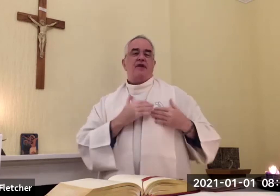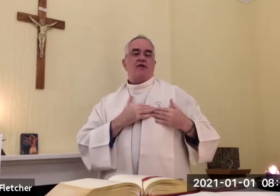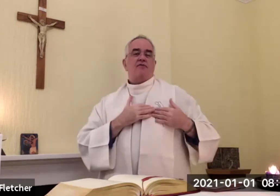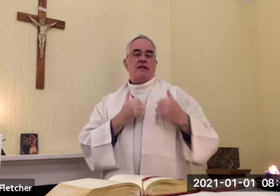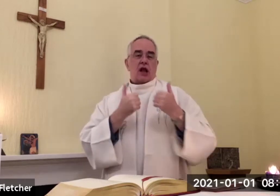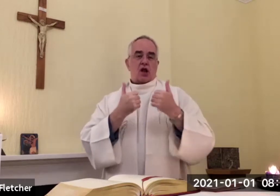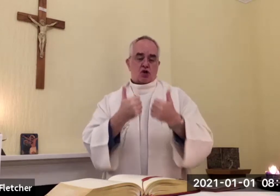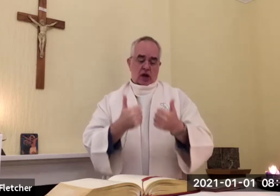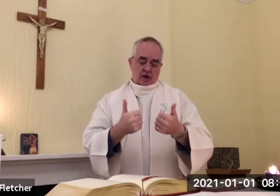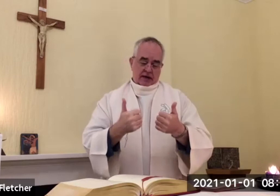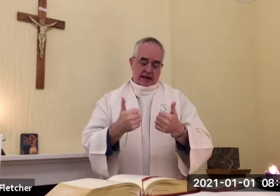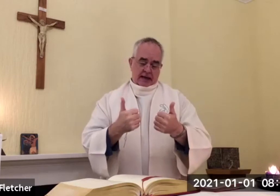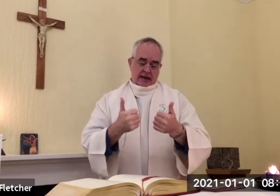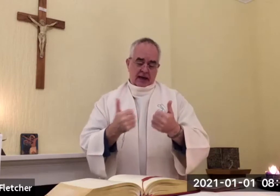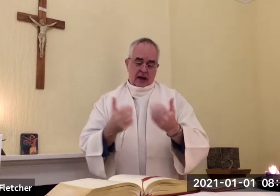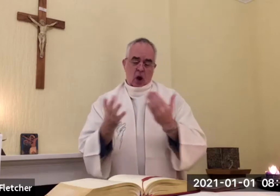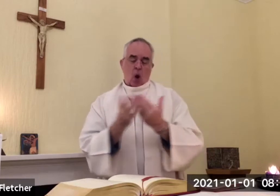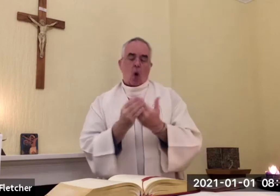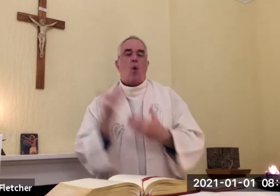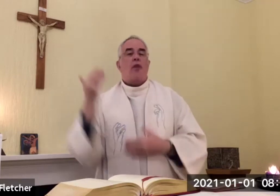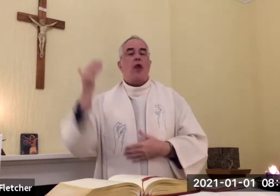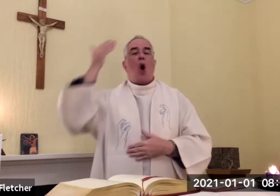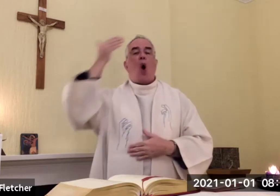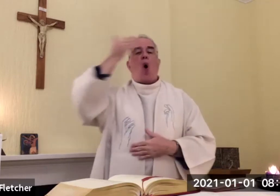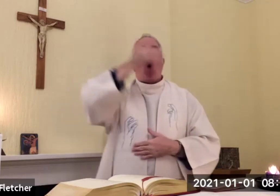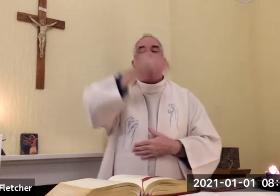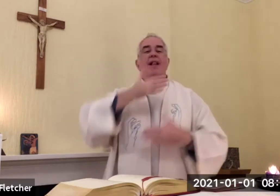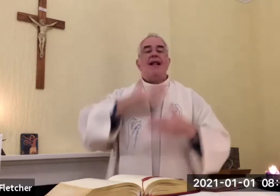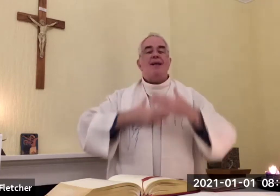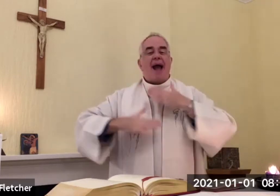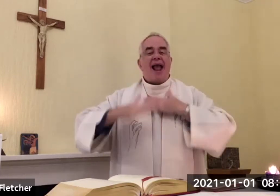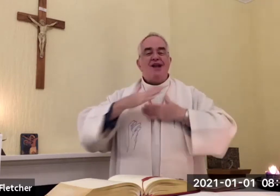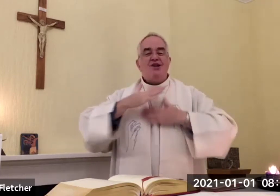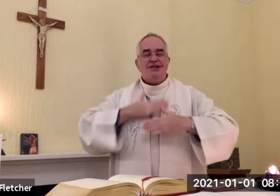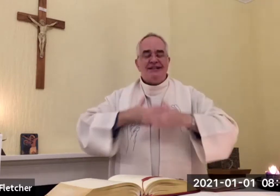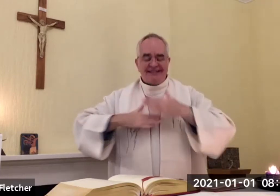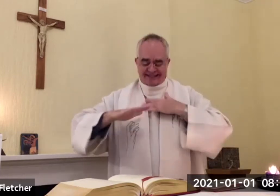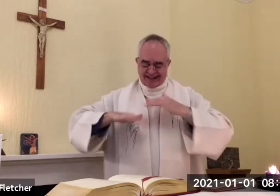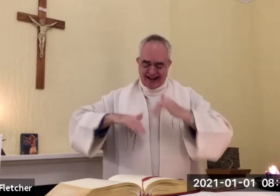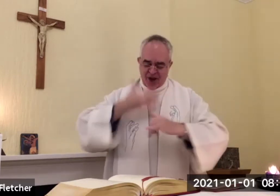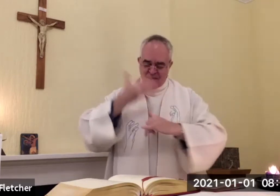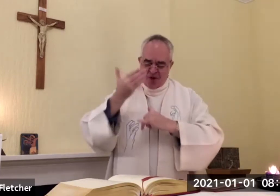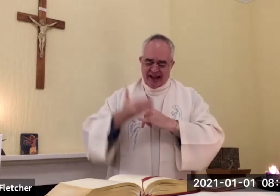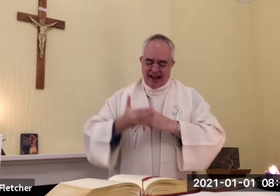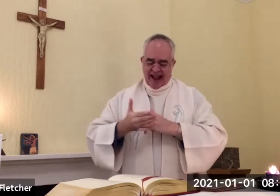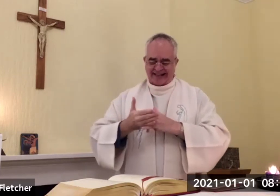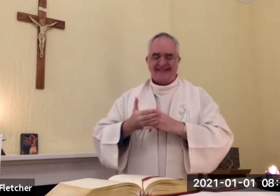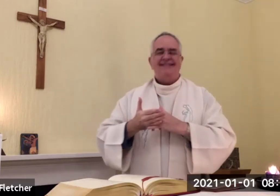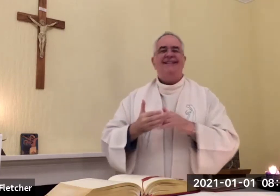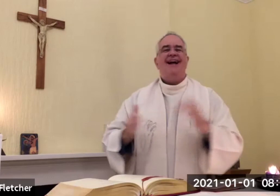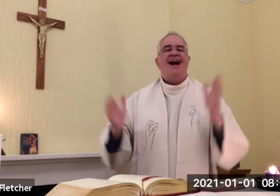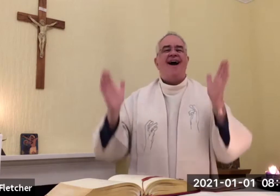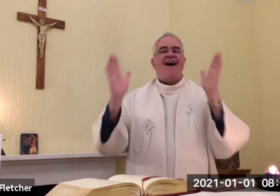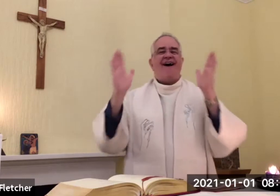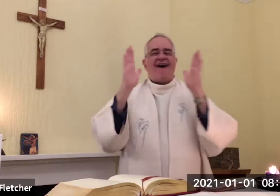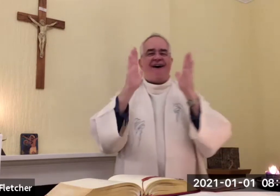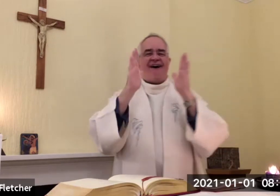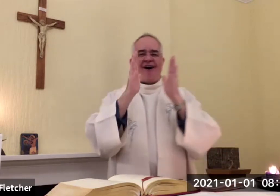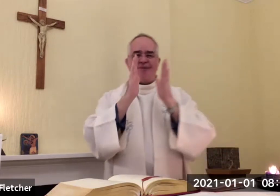persevering in charity, with holy patience to the end. Amen.